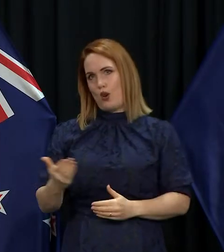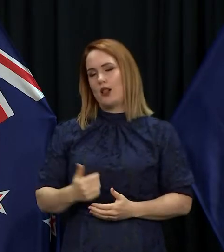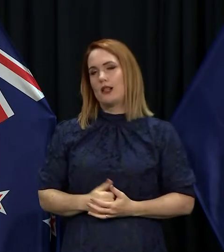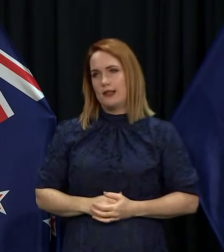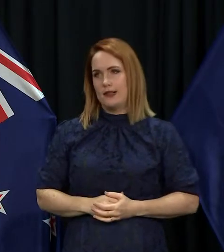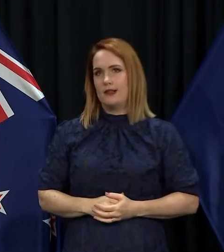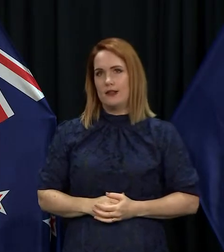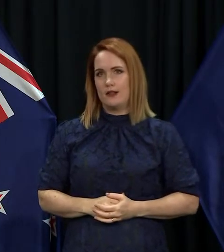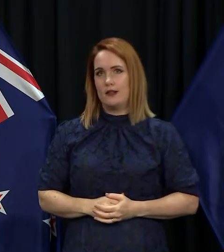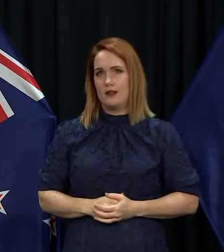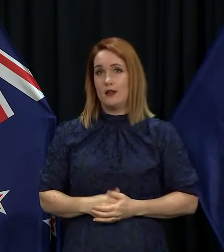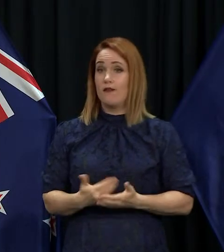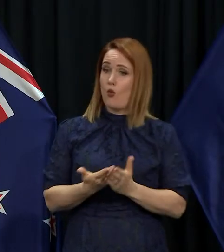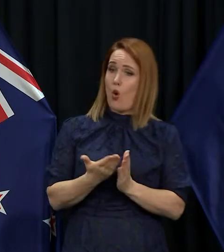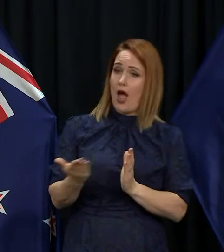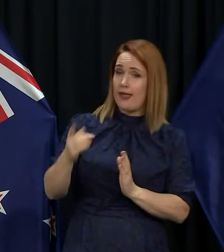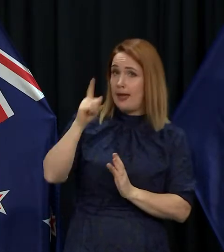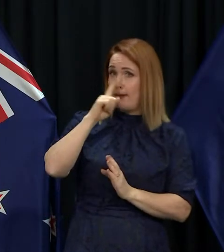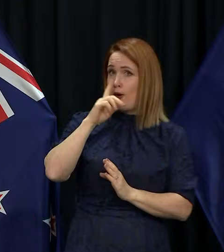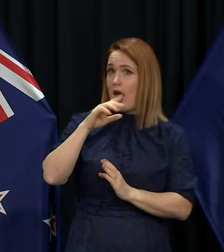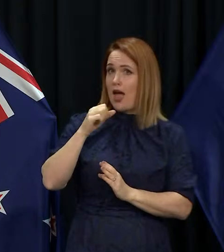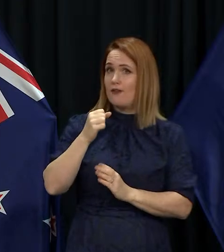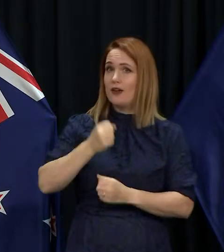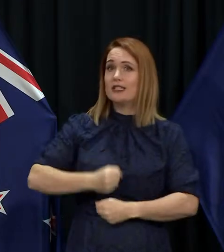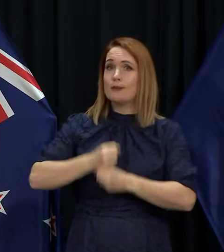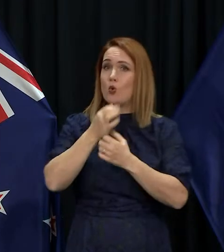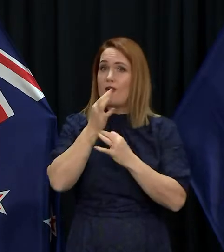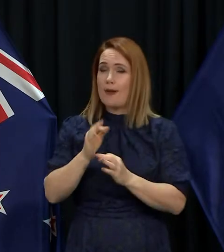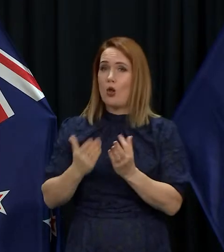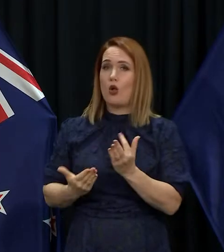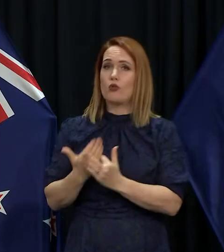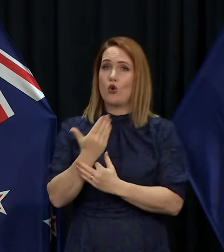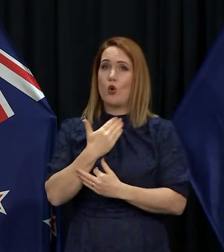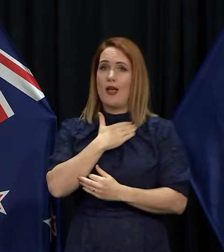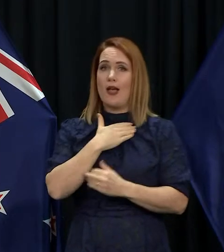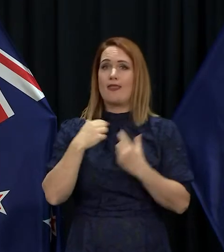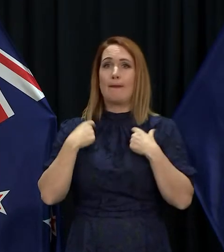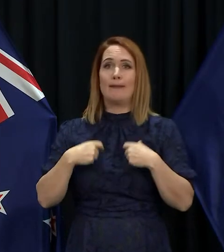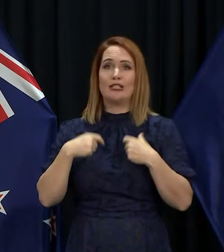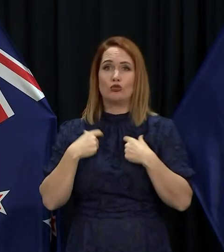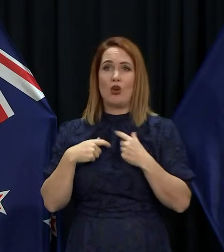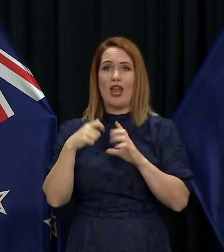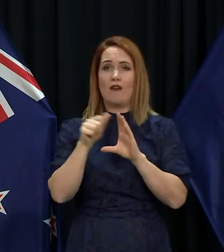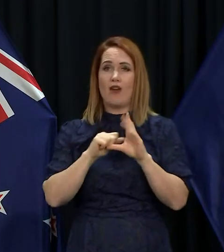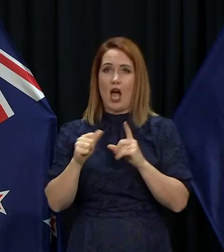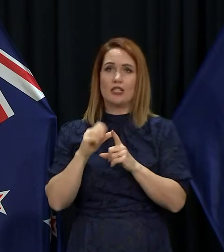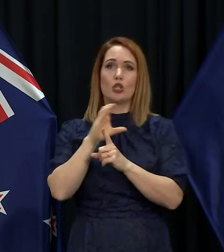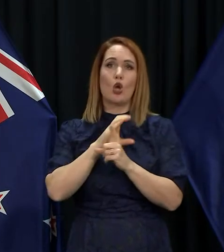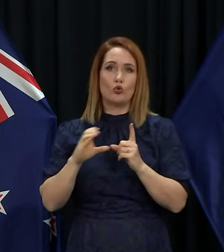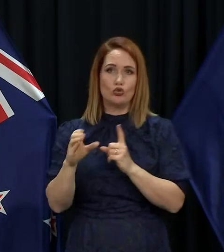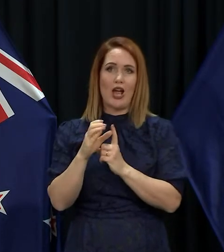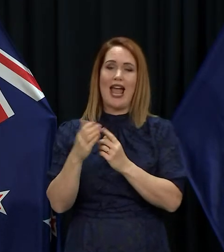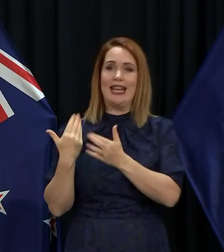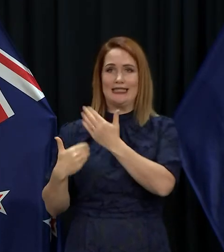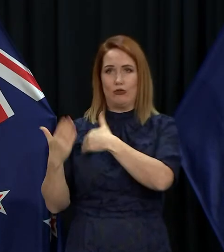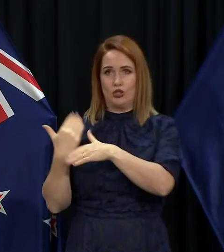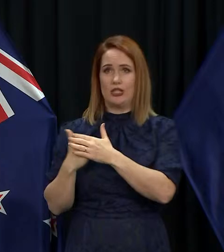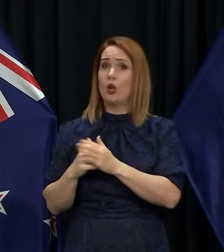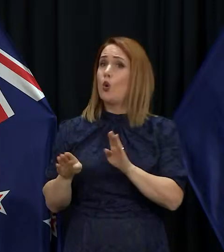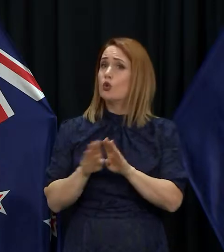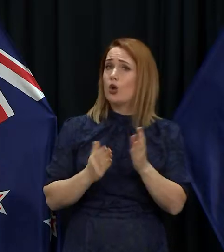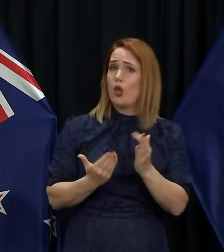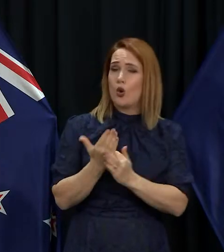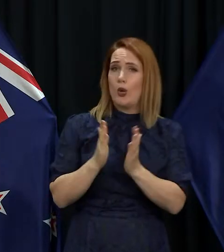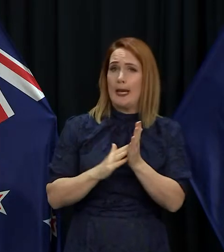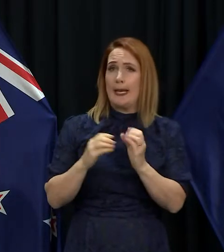do have support through the Ministry of Arts, Culture and Heritage and through MB for